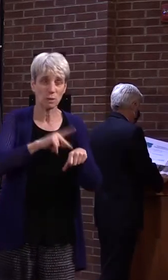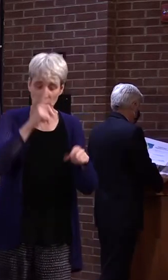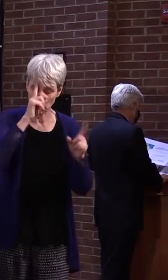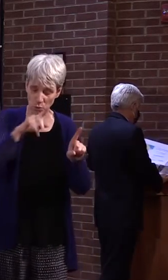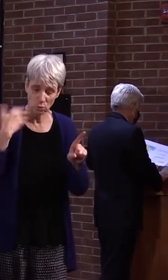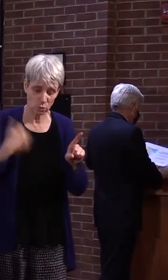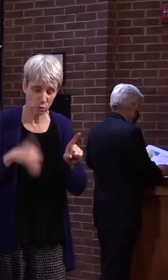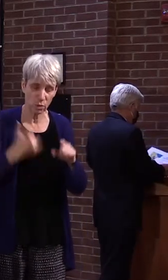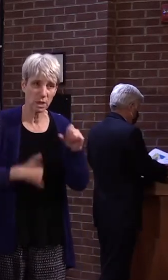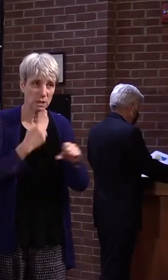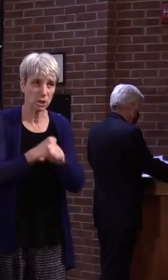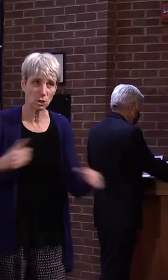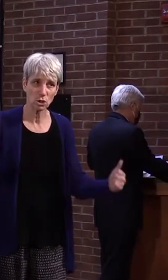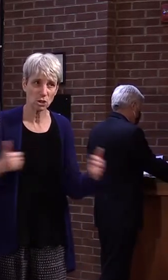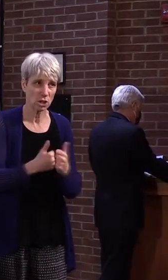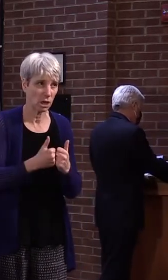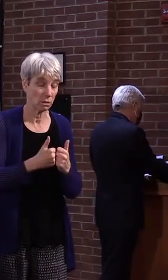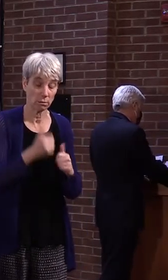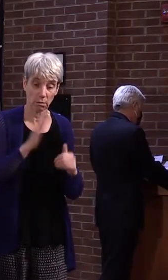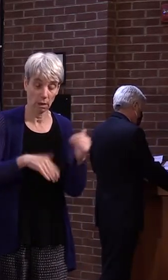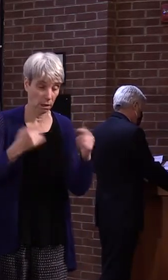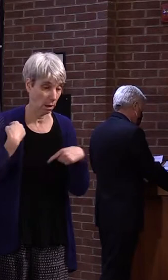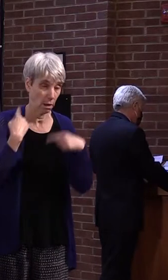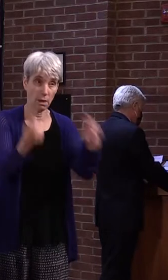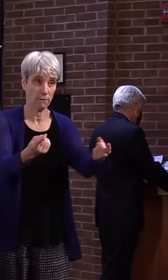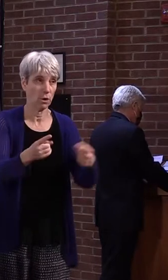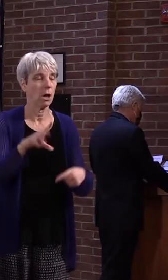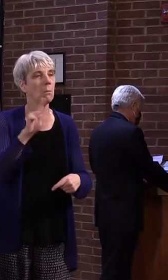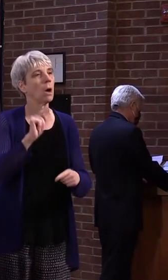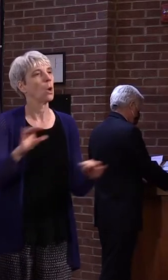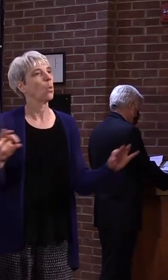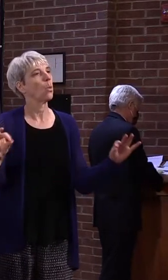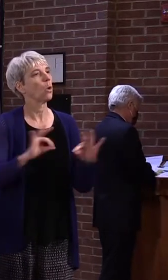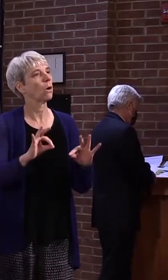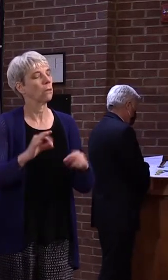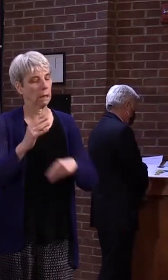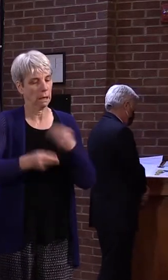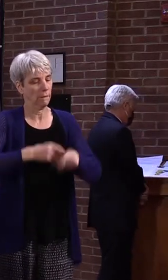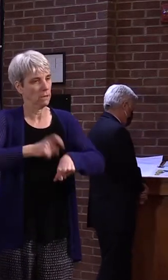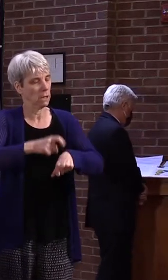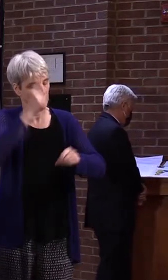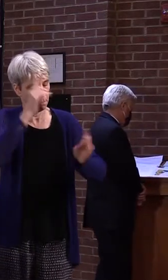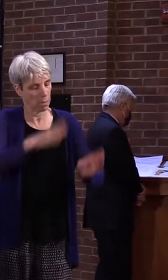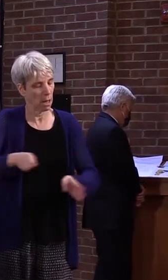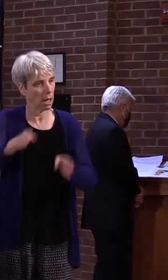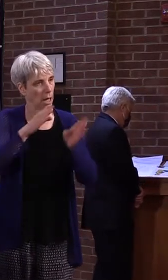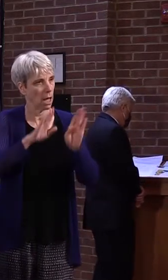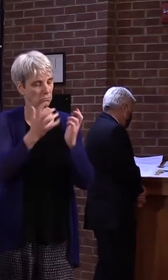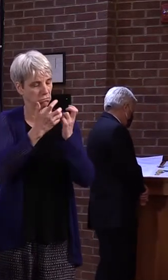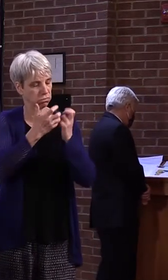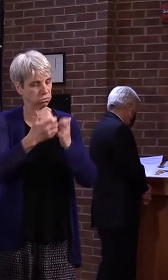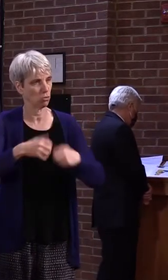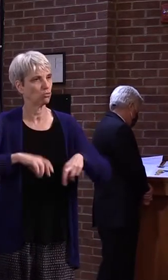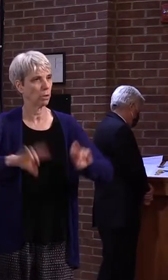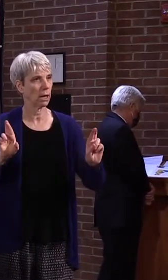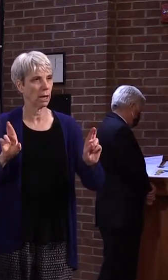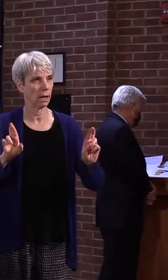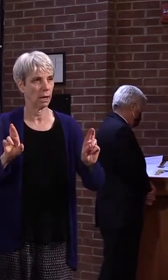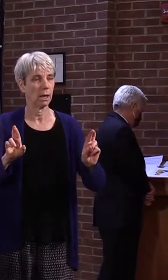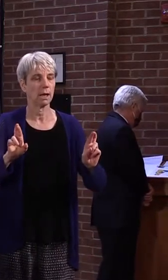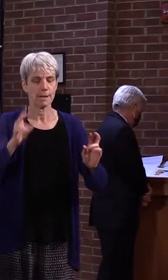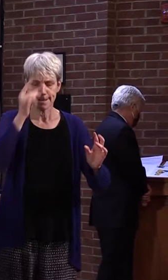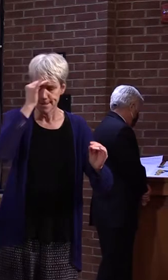that their planning has paid off. Their reopening plan demonstrates a confidence in working together and problem solving that